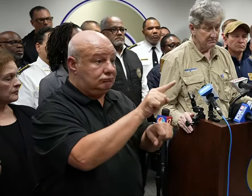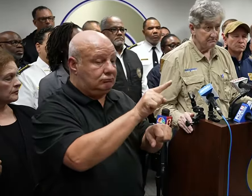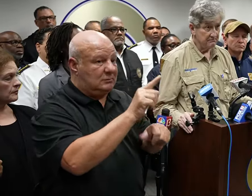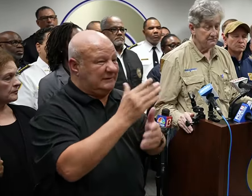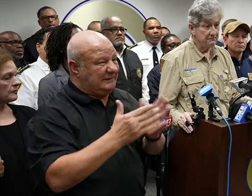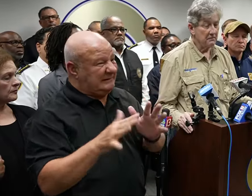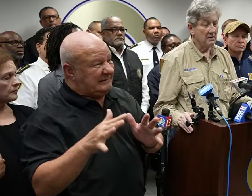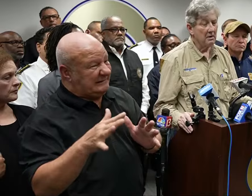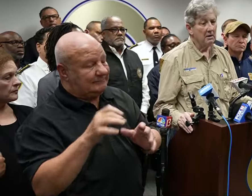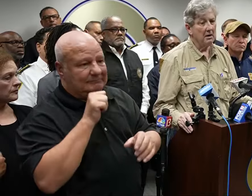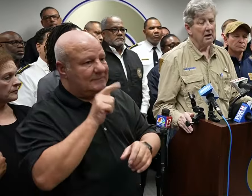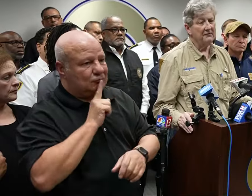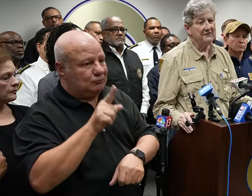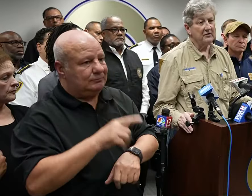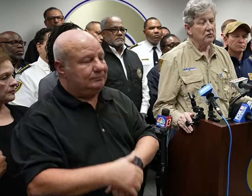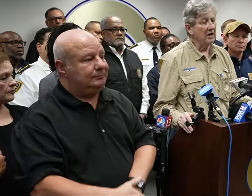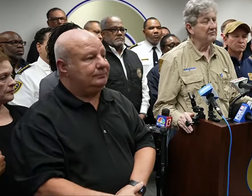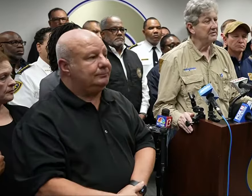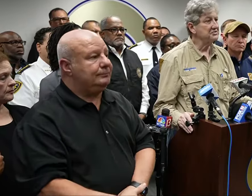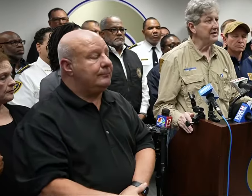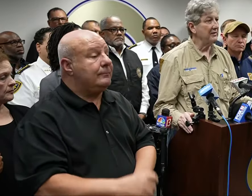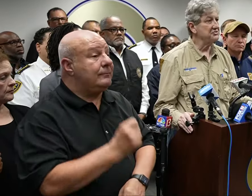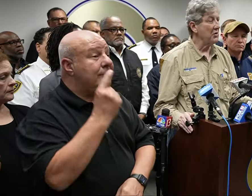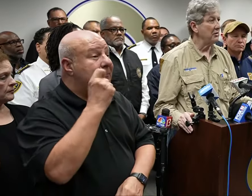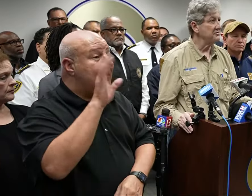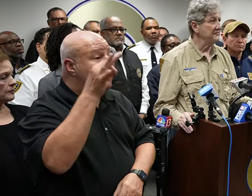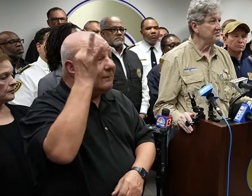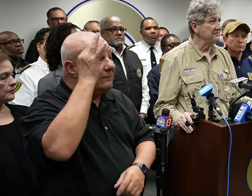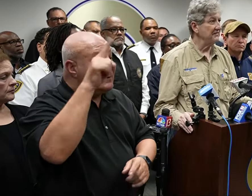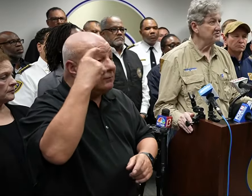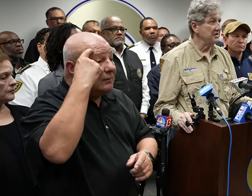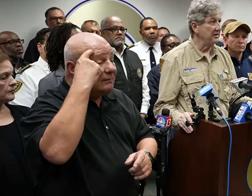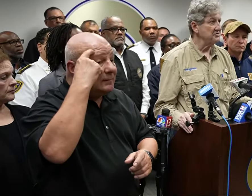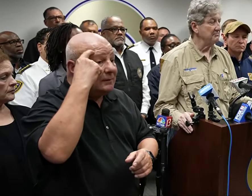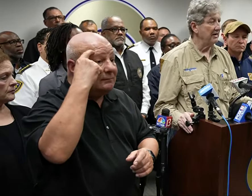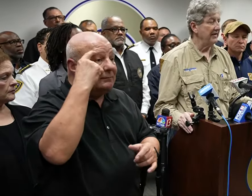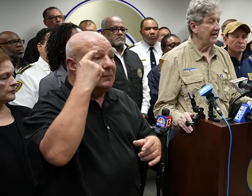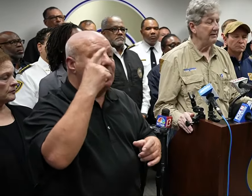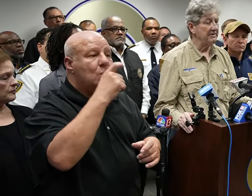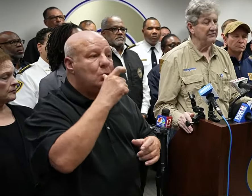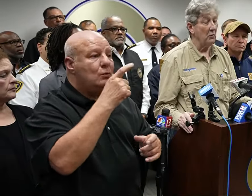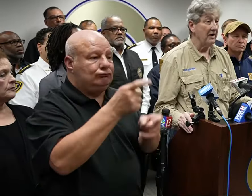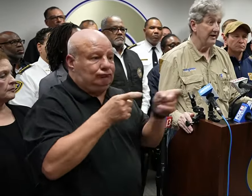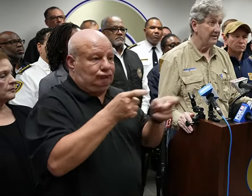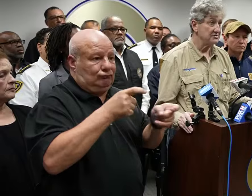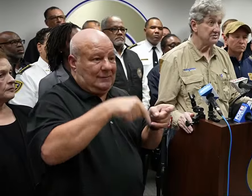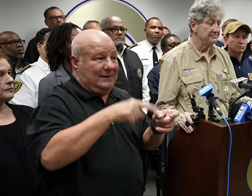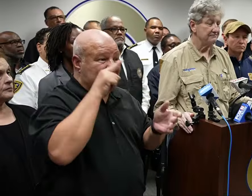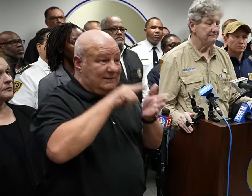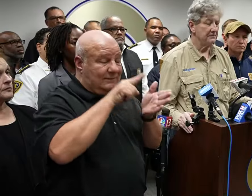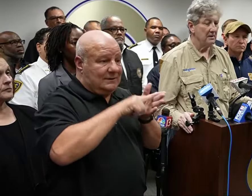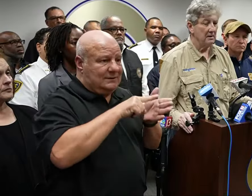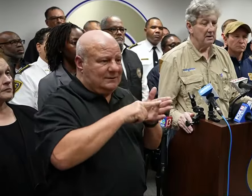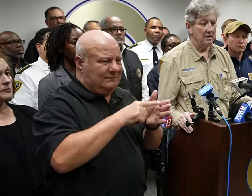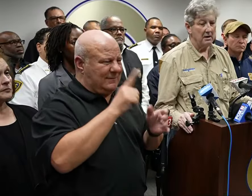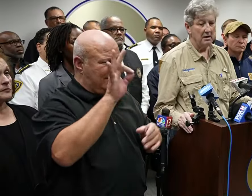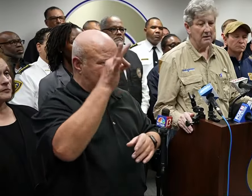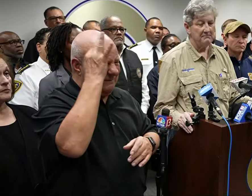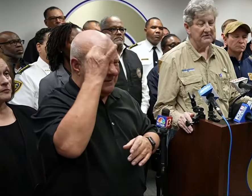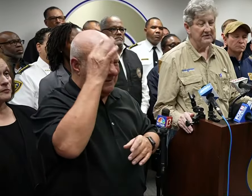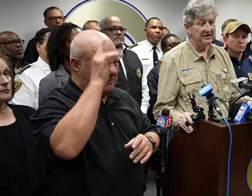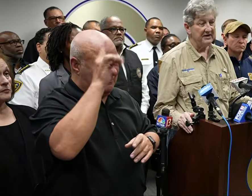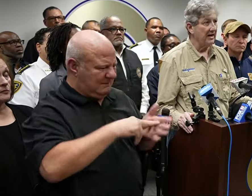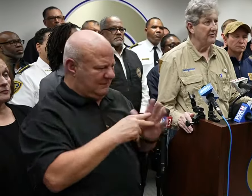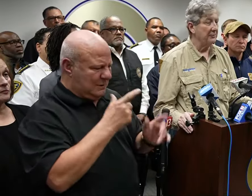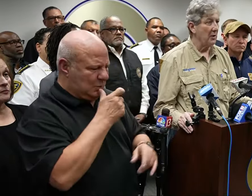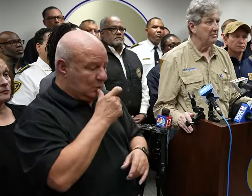isn't. The federal government is now in charge of this investigation. By that, I mean the White House,